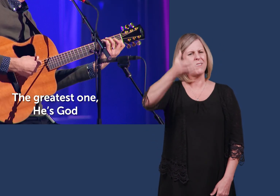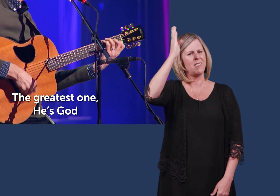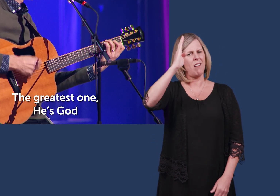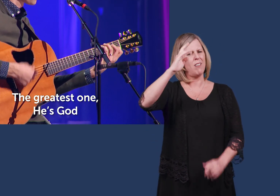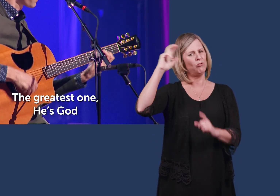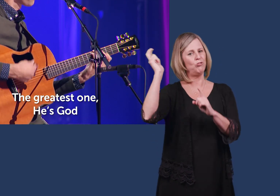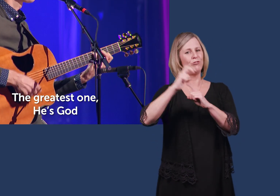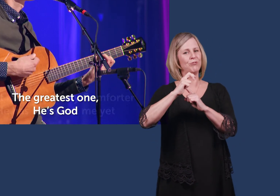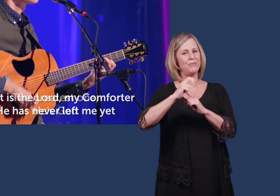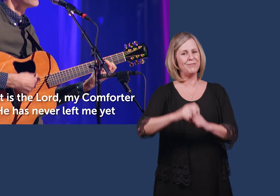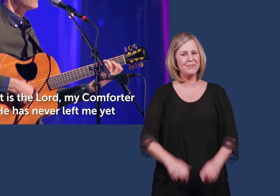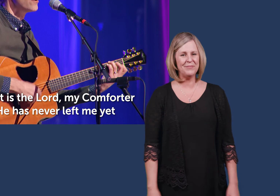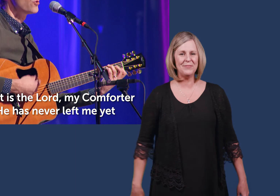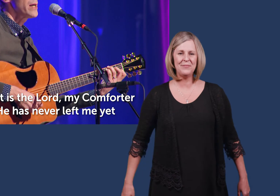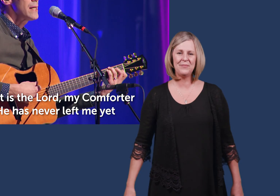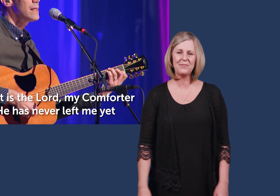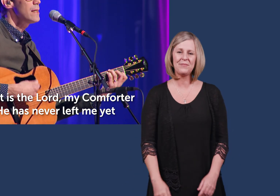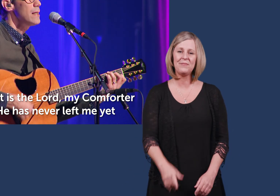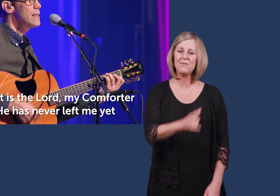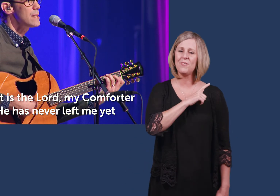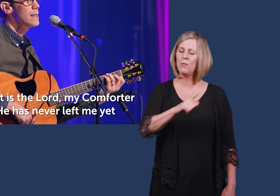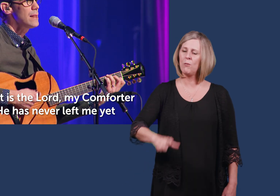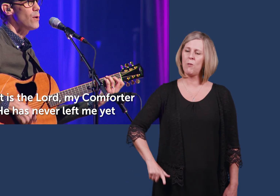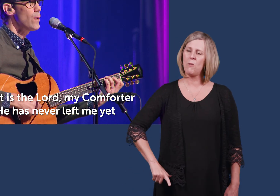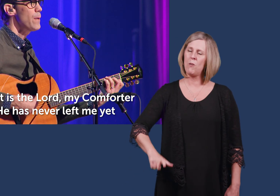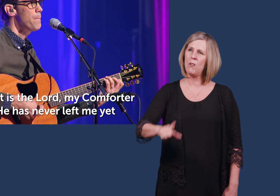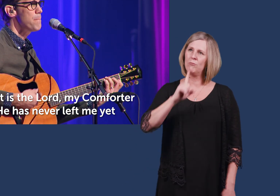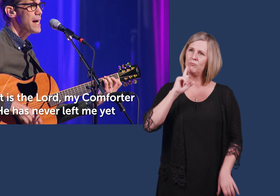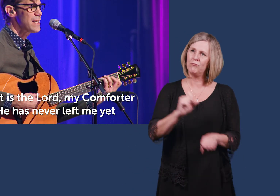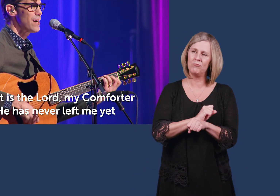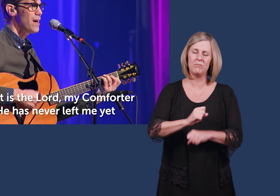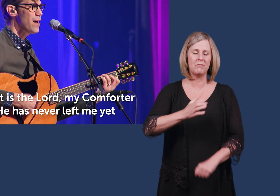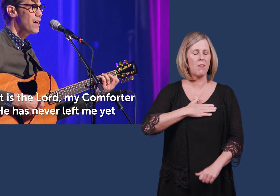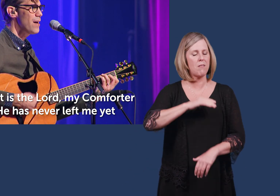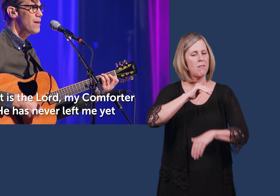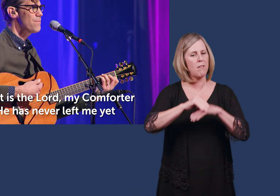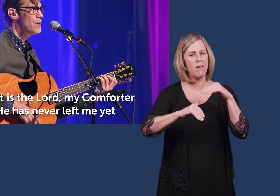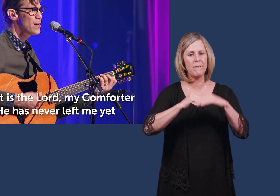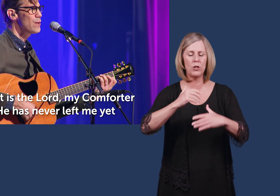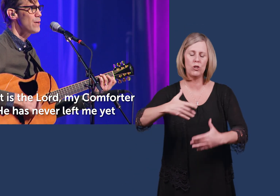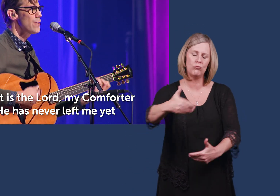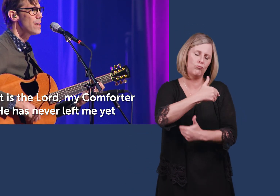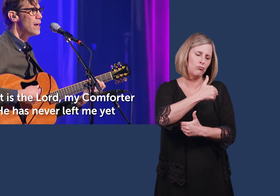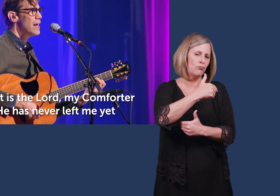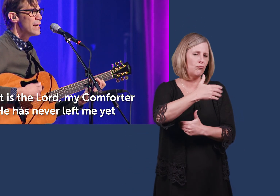Great is the Lord, my comfort.